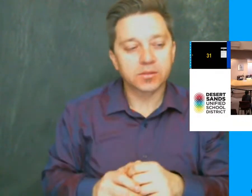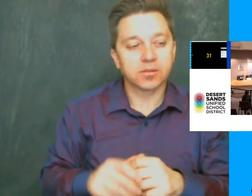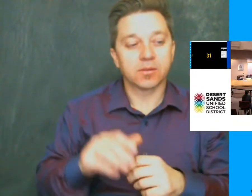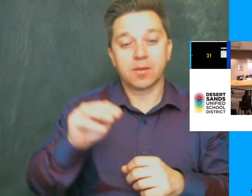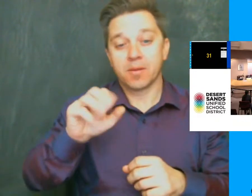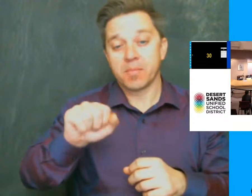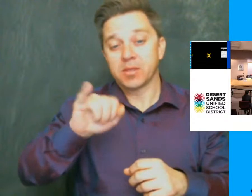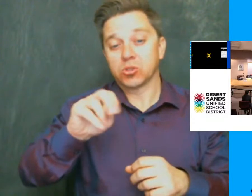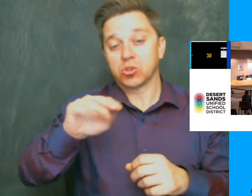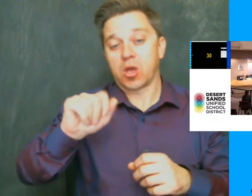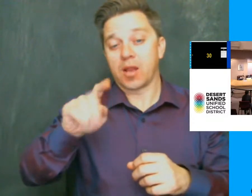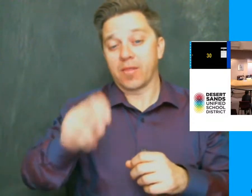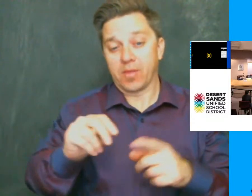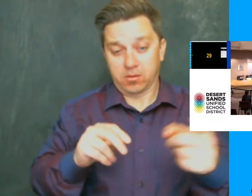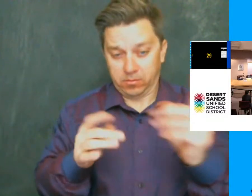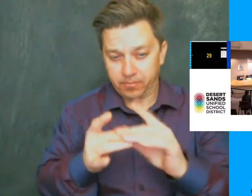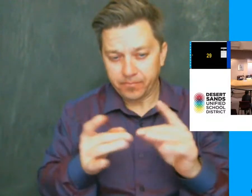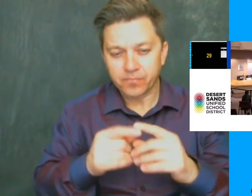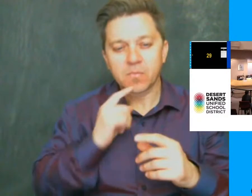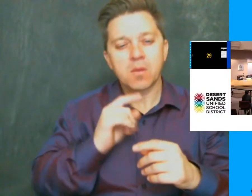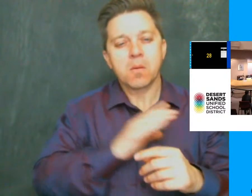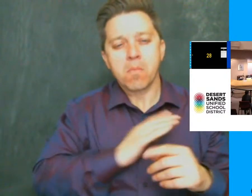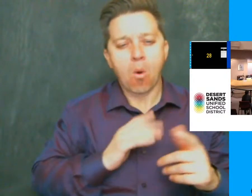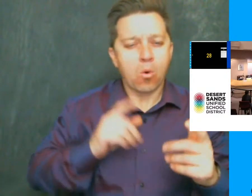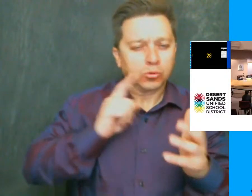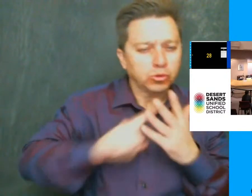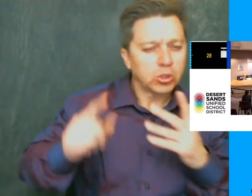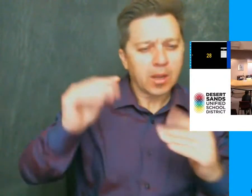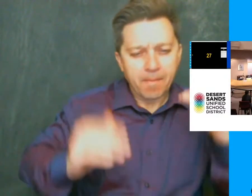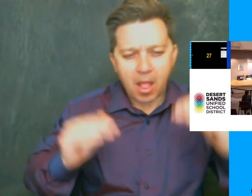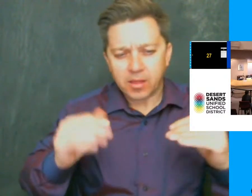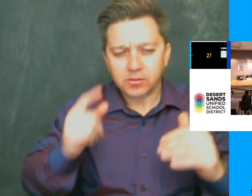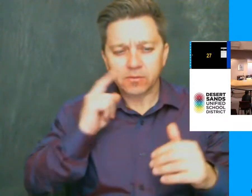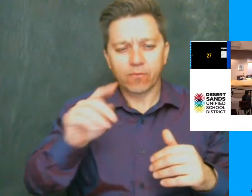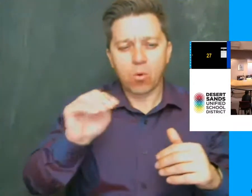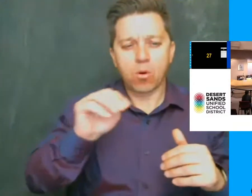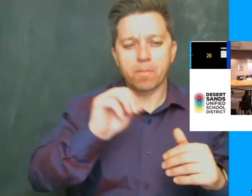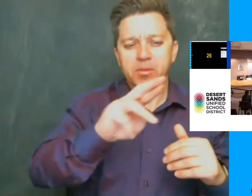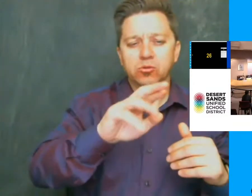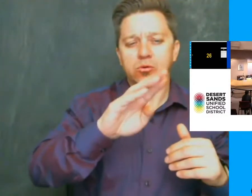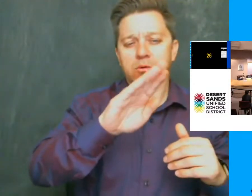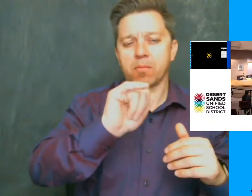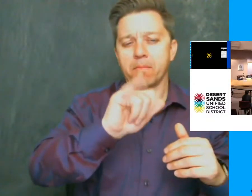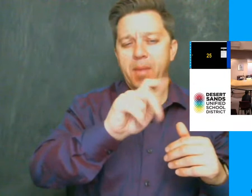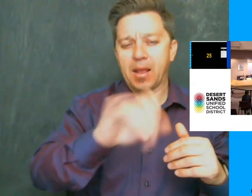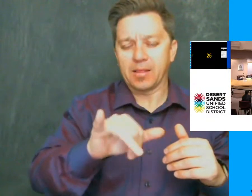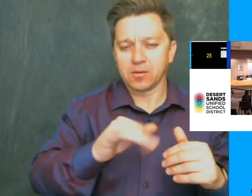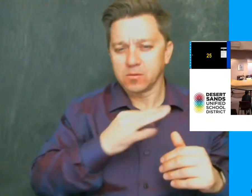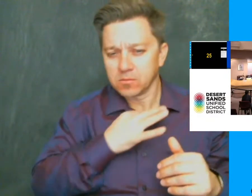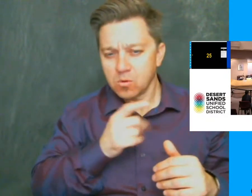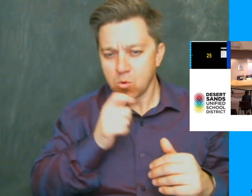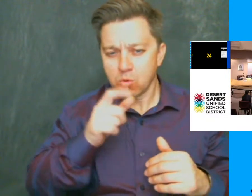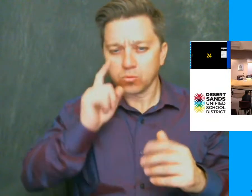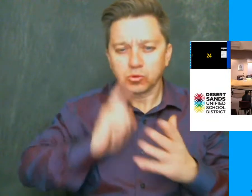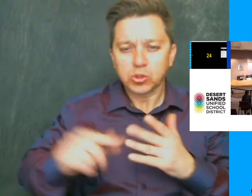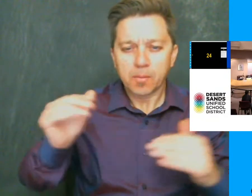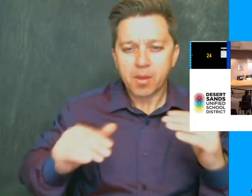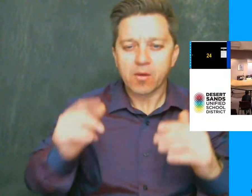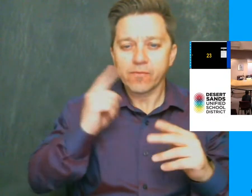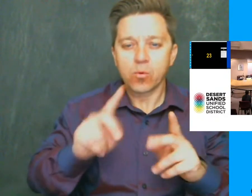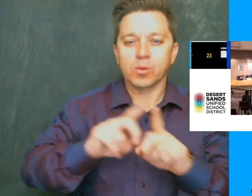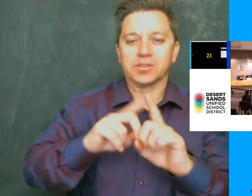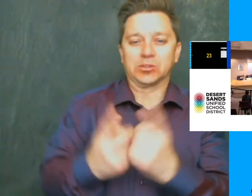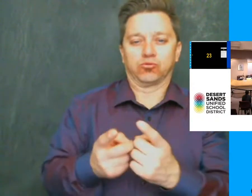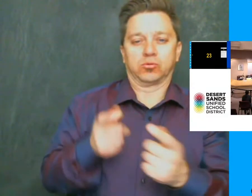you stated that the board is a check and balances of Mr. Bailey. So who's the check and balances of the